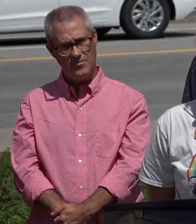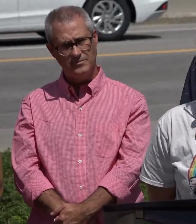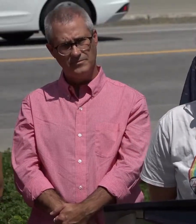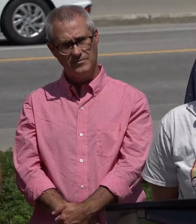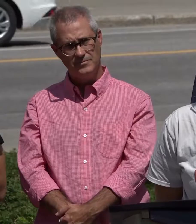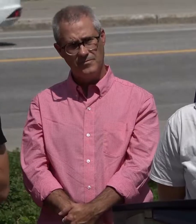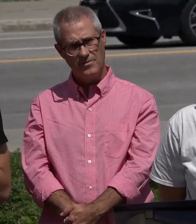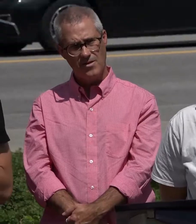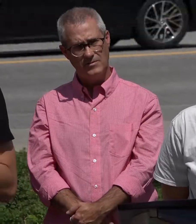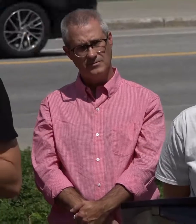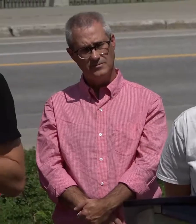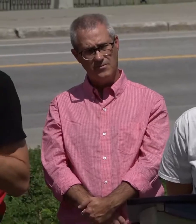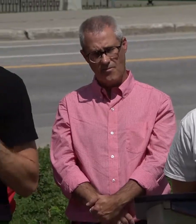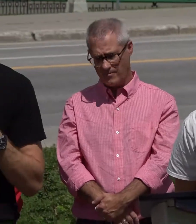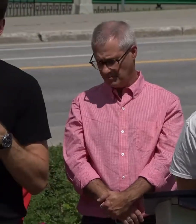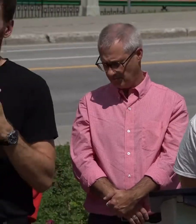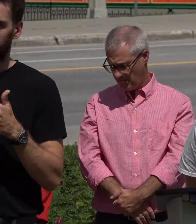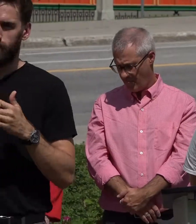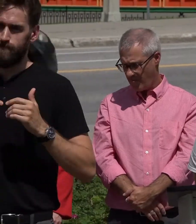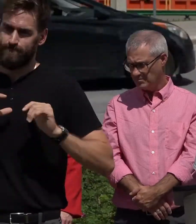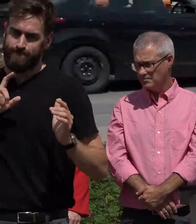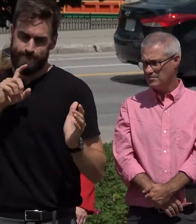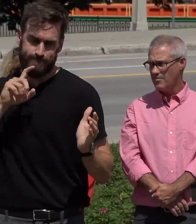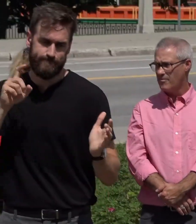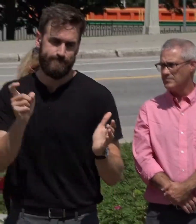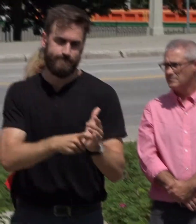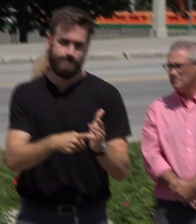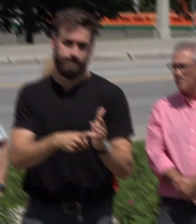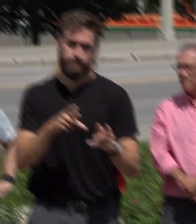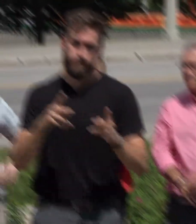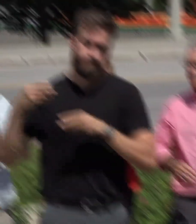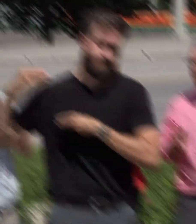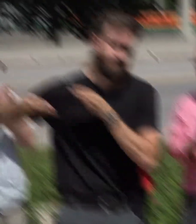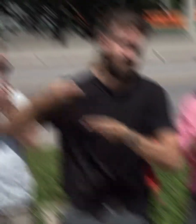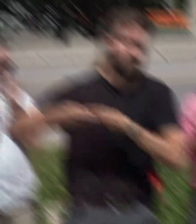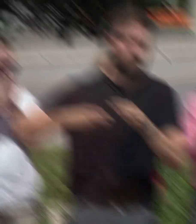that's the beginnings of reconciliation.